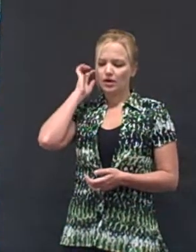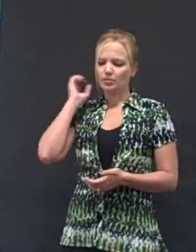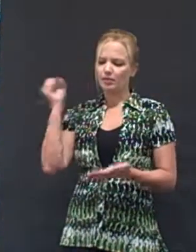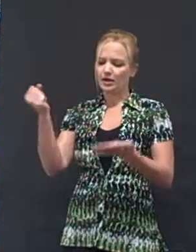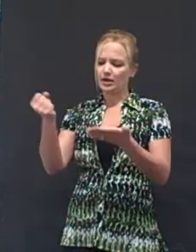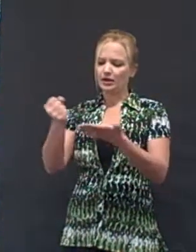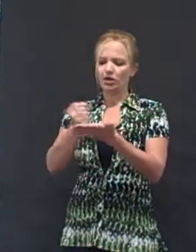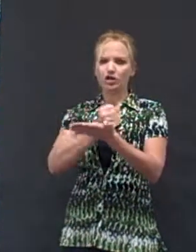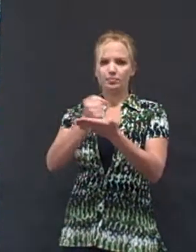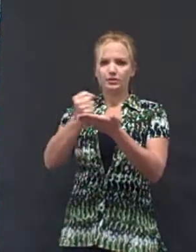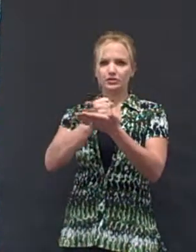A